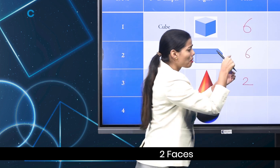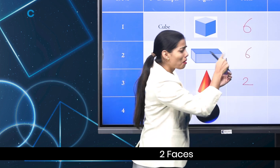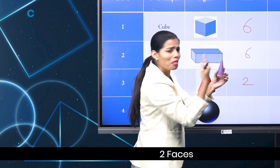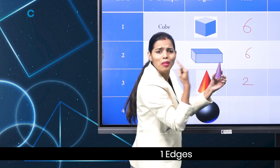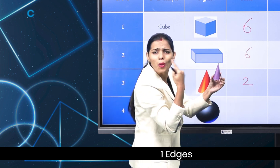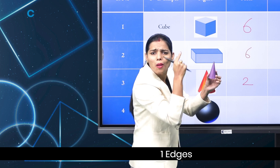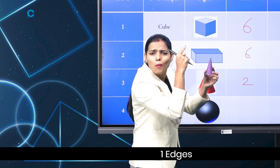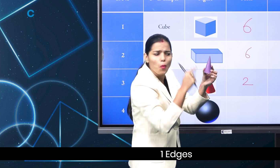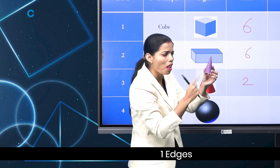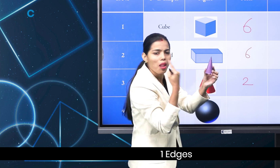1 edges,